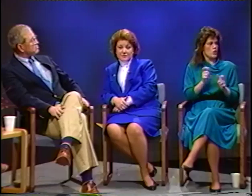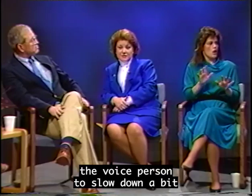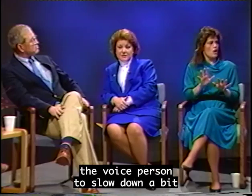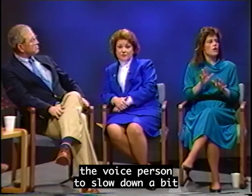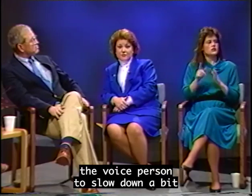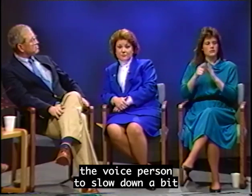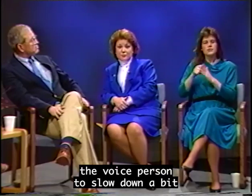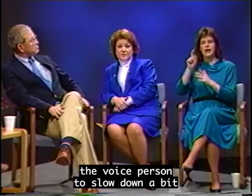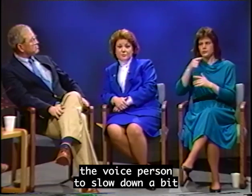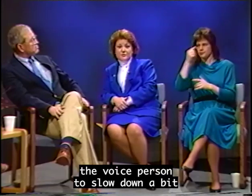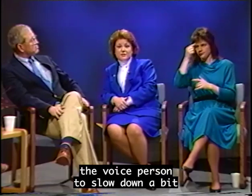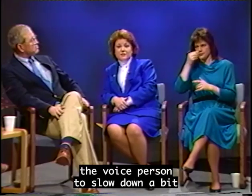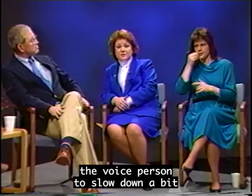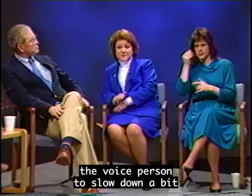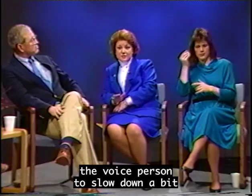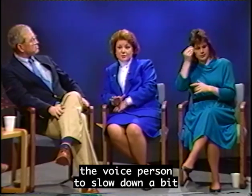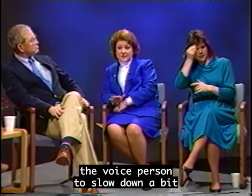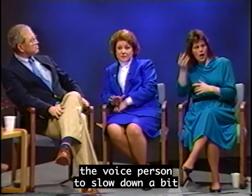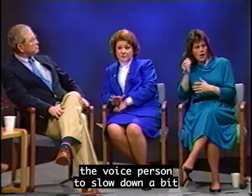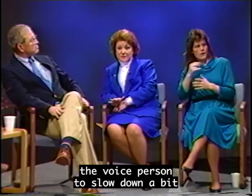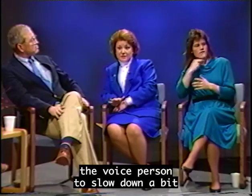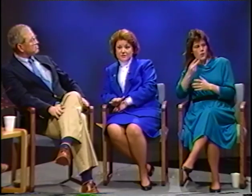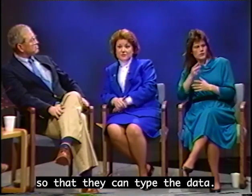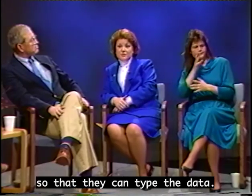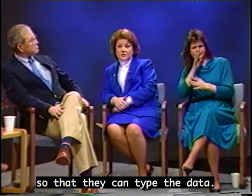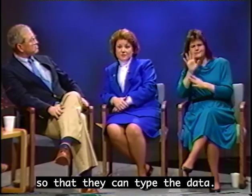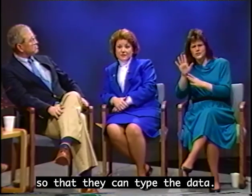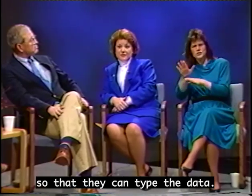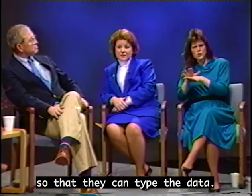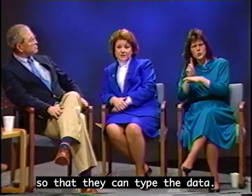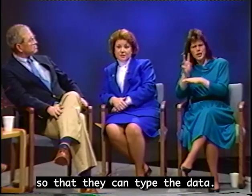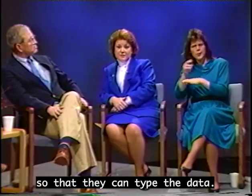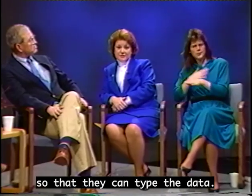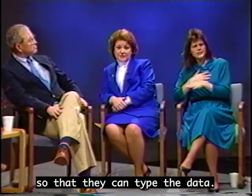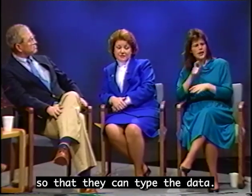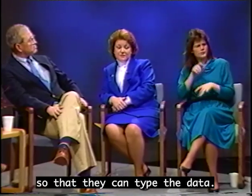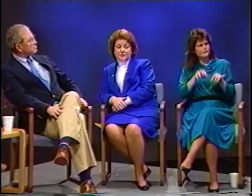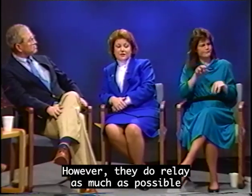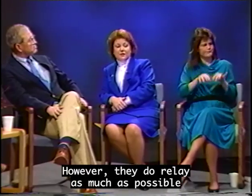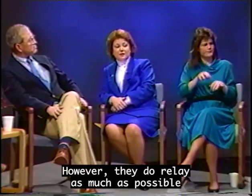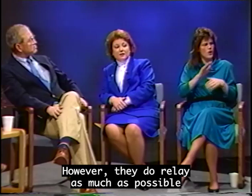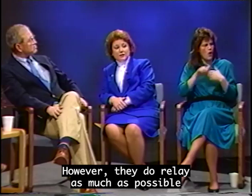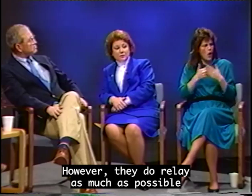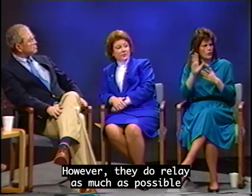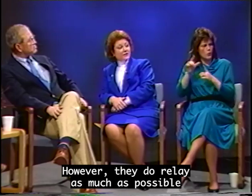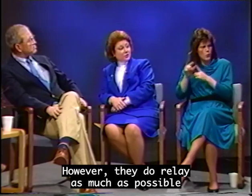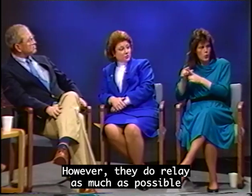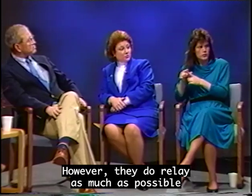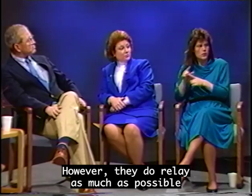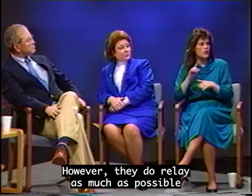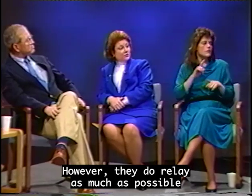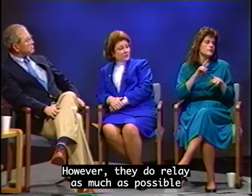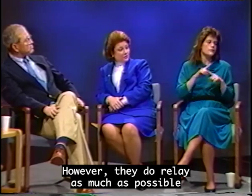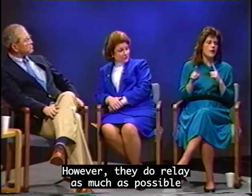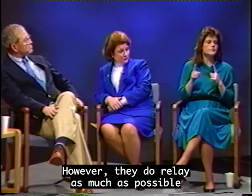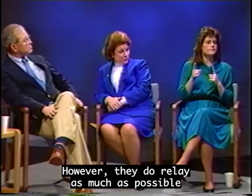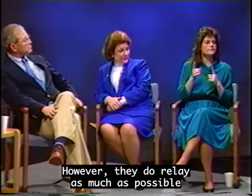to tell the voice person to slow down a bit so that they can type the data. However, they do